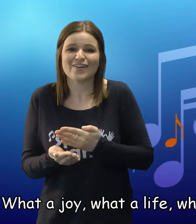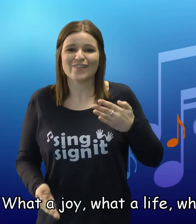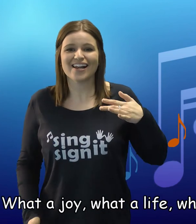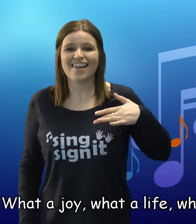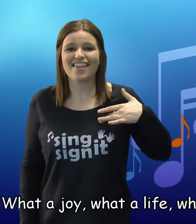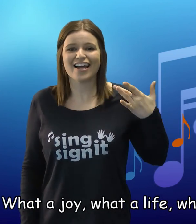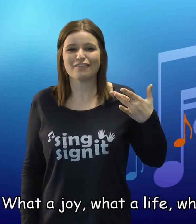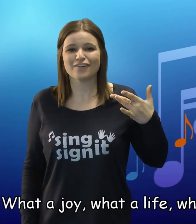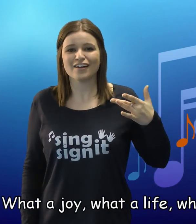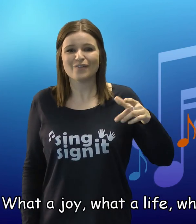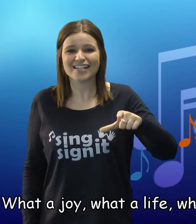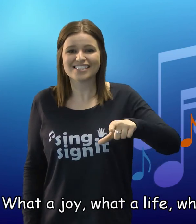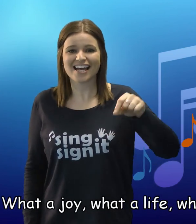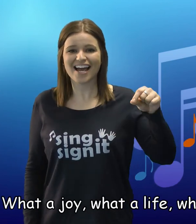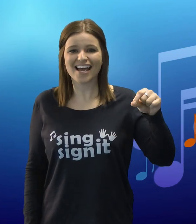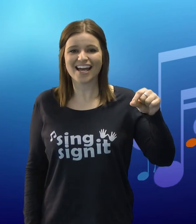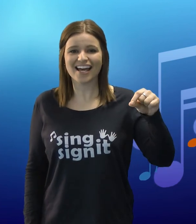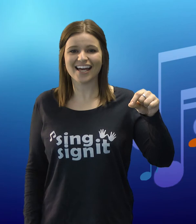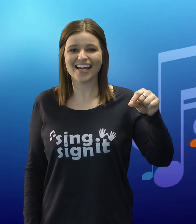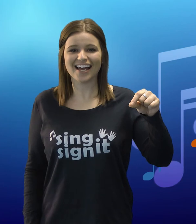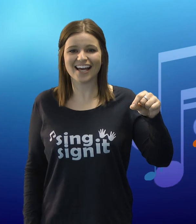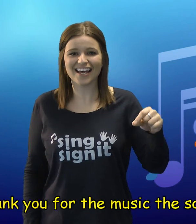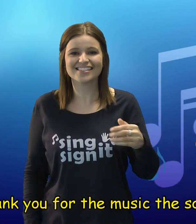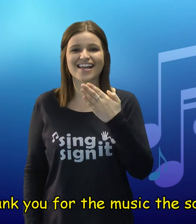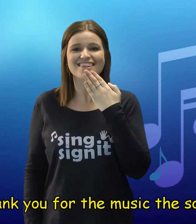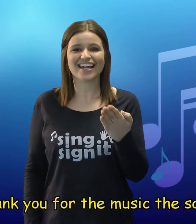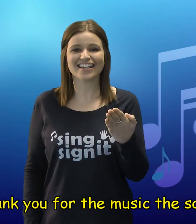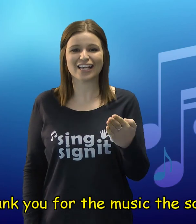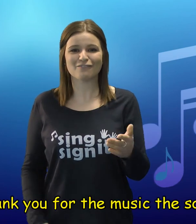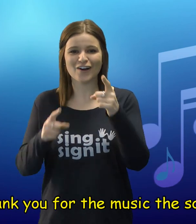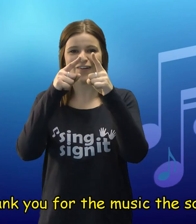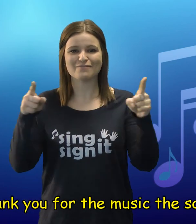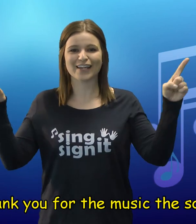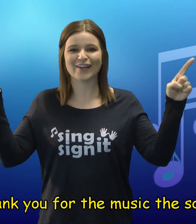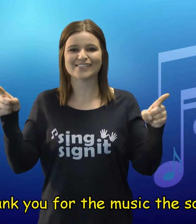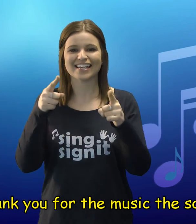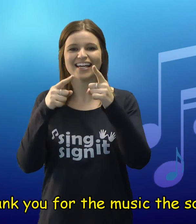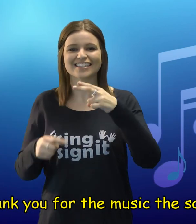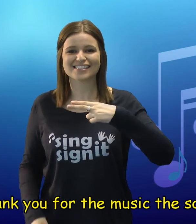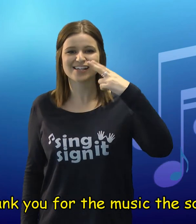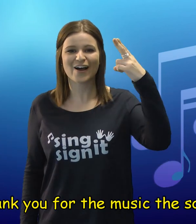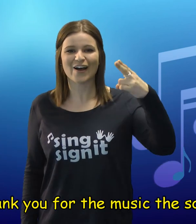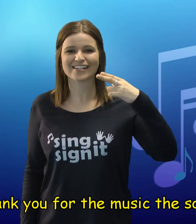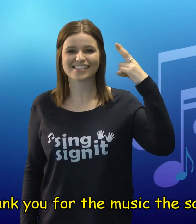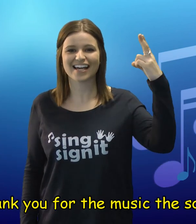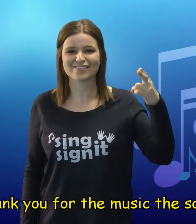what a joy, what a chance. Thank you for the music, the songs I'm